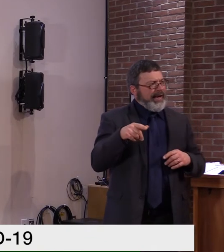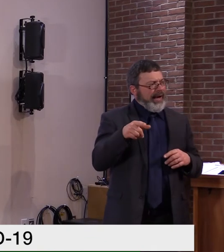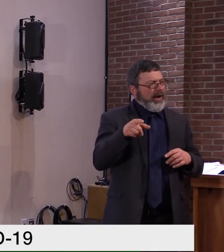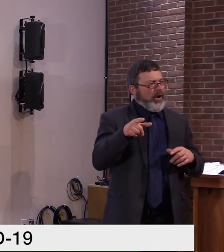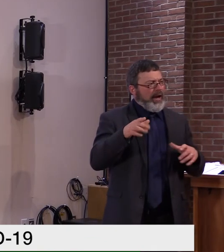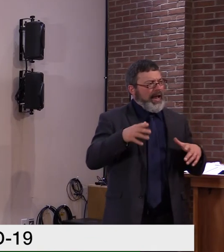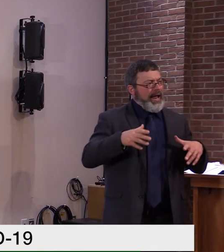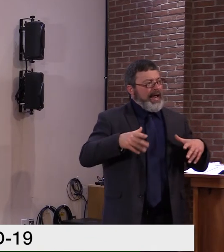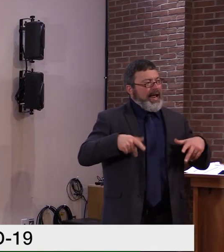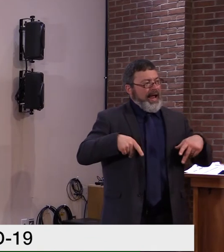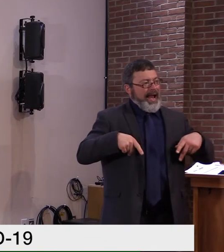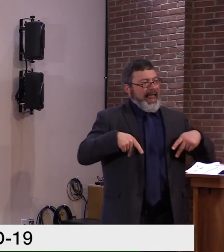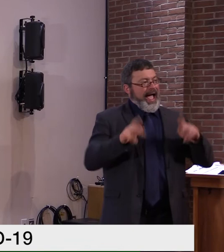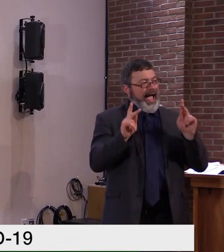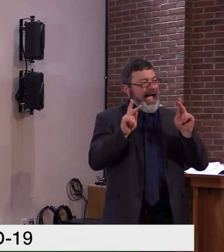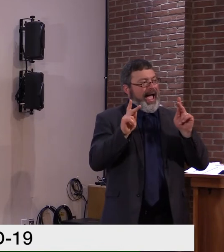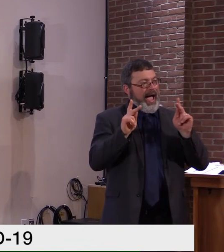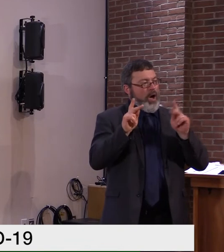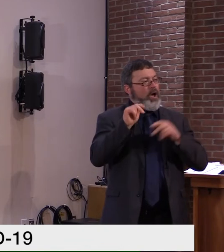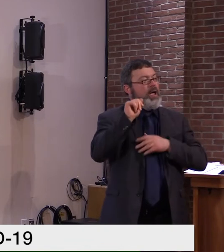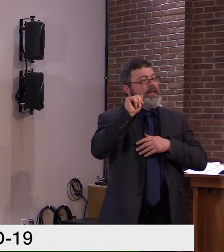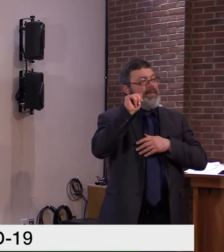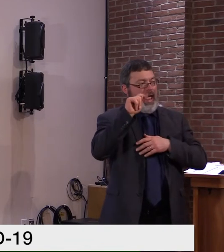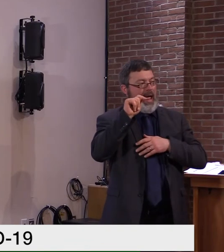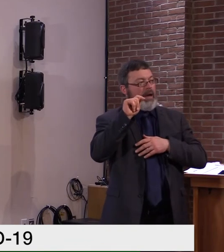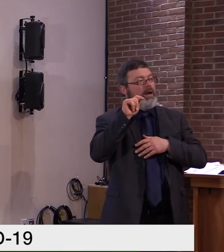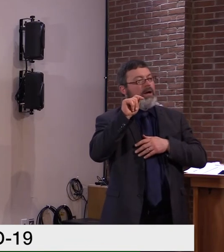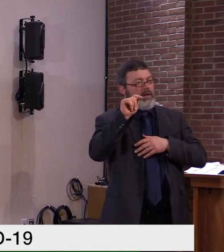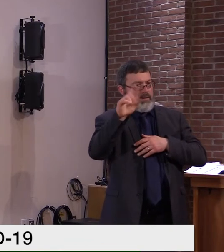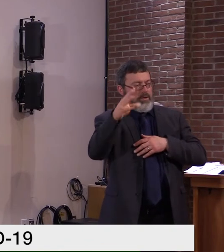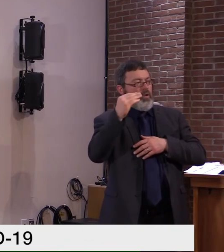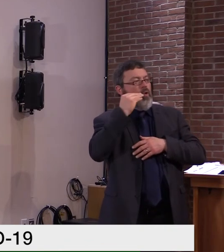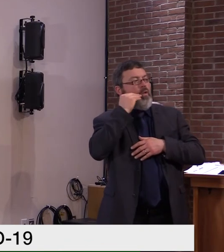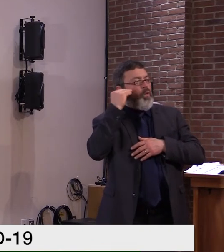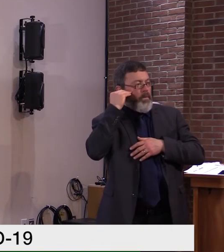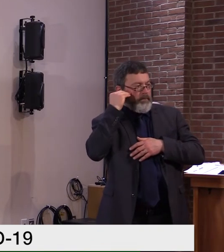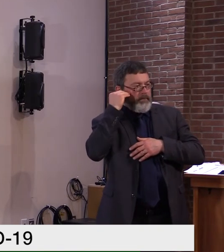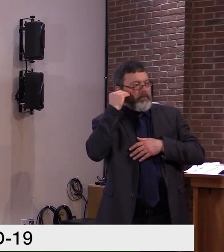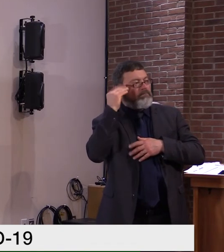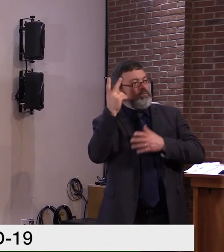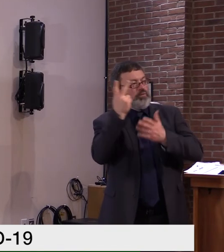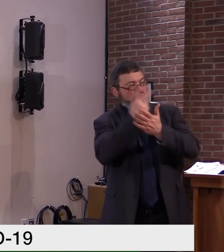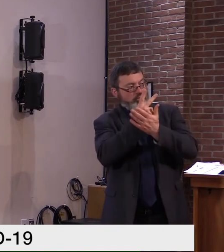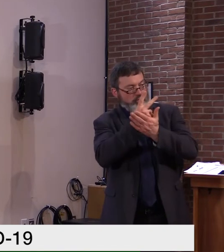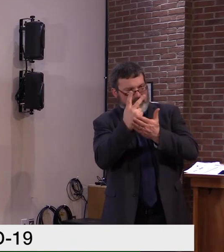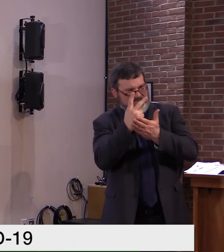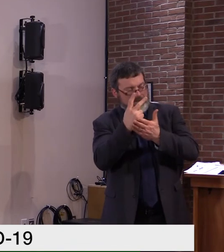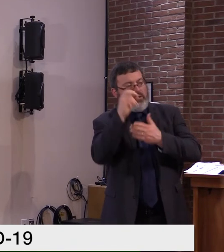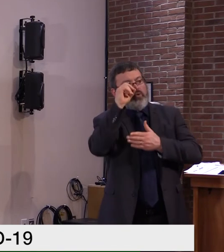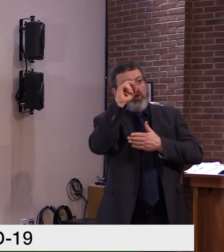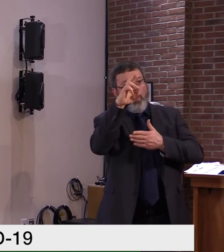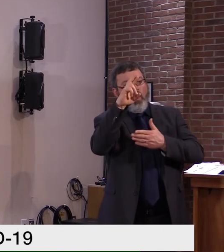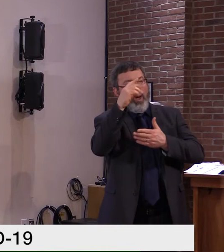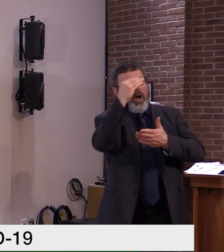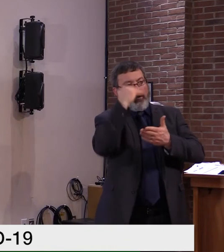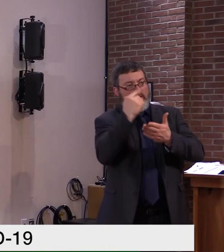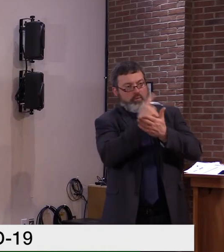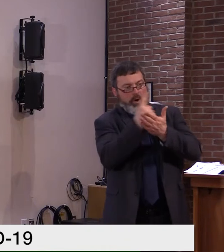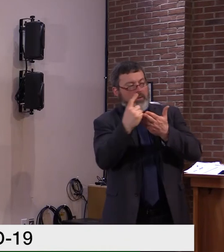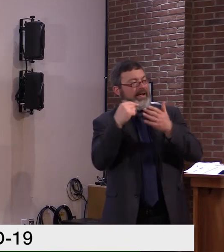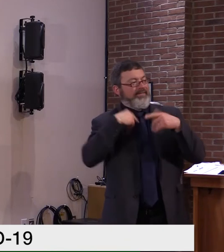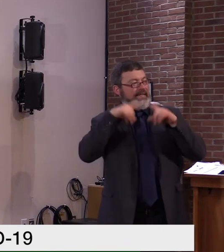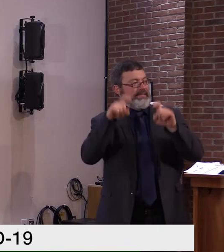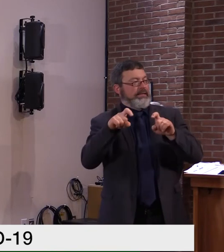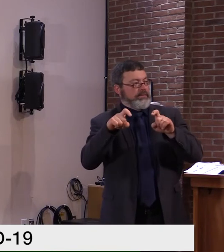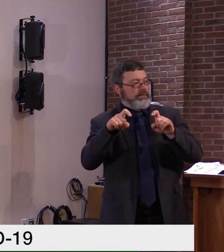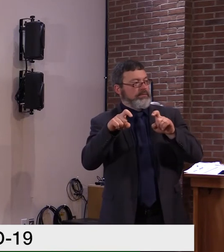or quarantine in their home for 7 days and get a negative test, but wait it out in their home other than when they go out to get the test. They